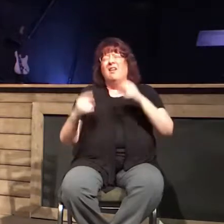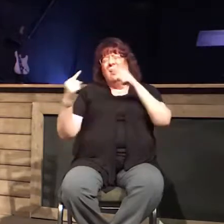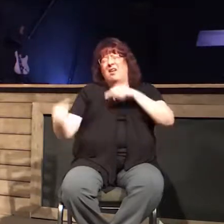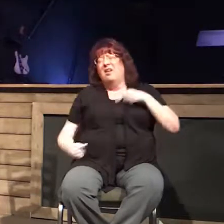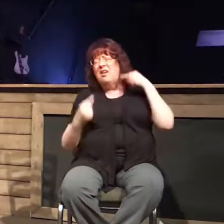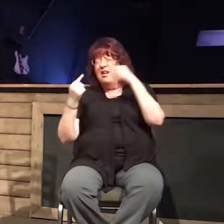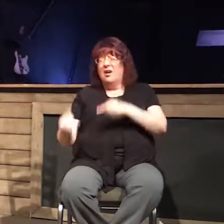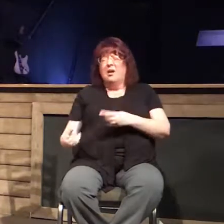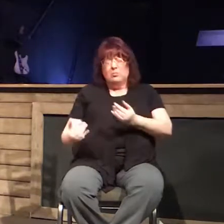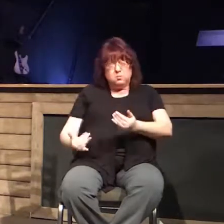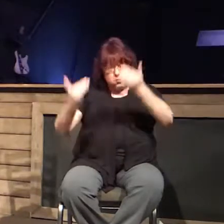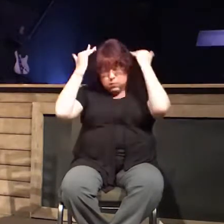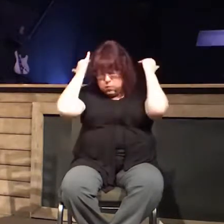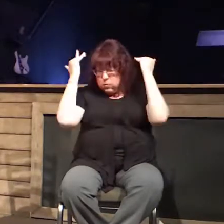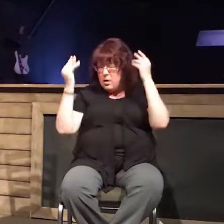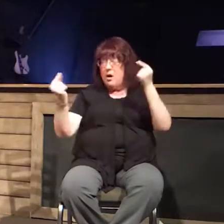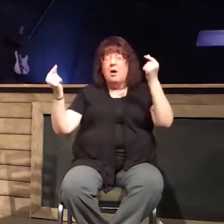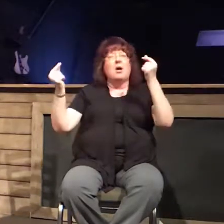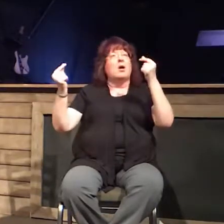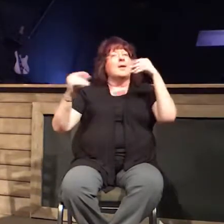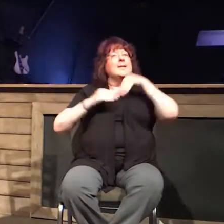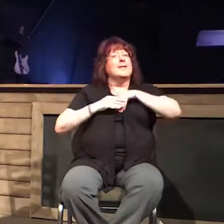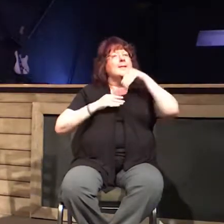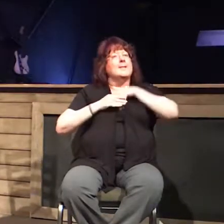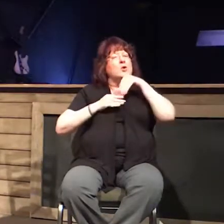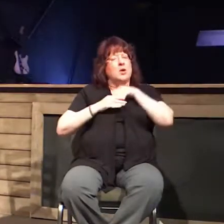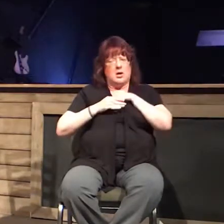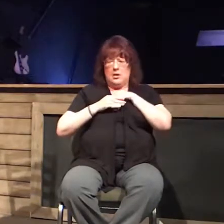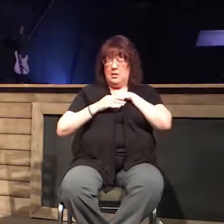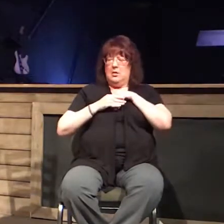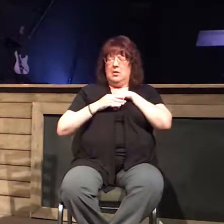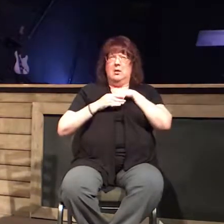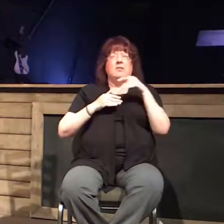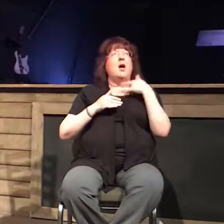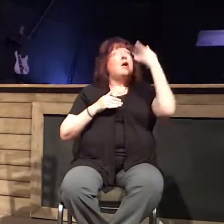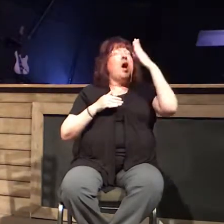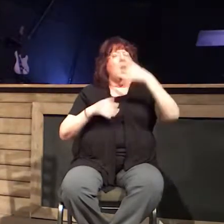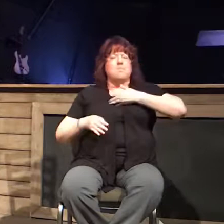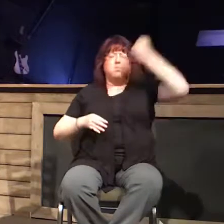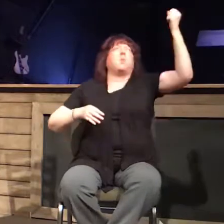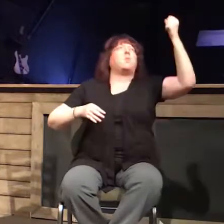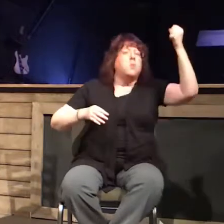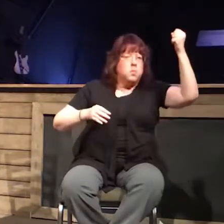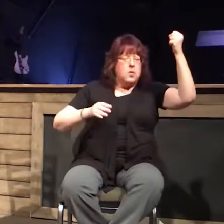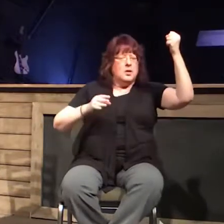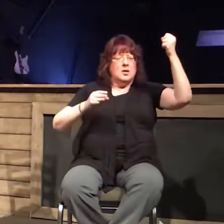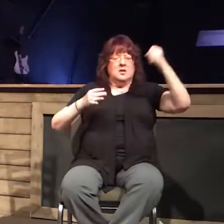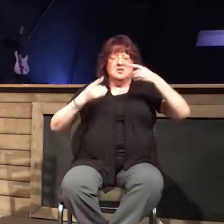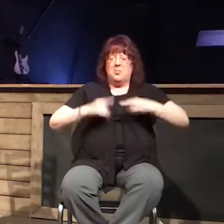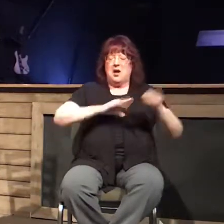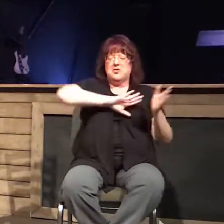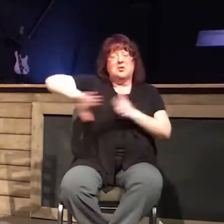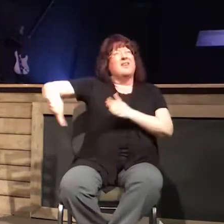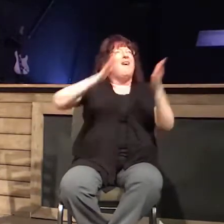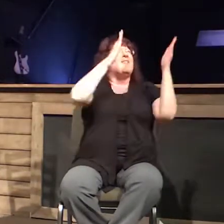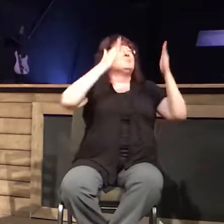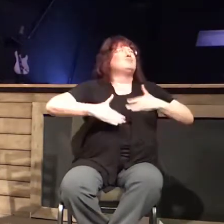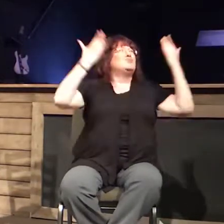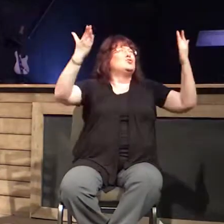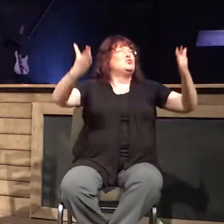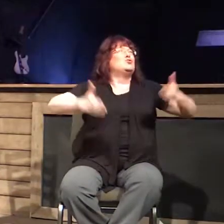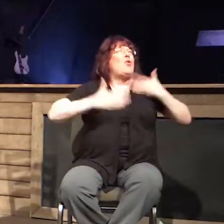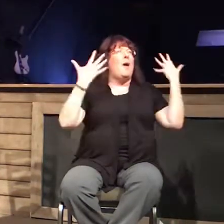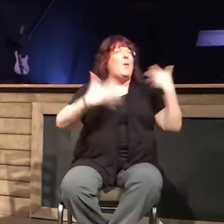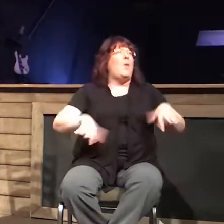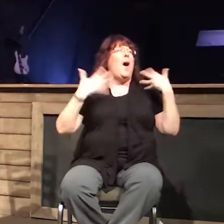time and you were so overwhelmed that all of a sudden, internally, you just felt God's presence snatch you out of that depression and bring you joy that you never knew you